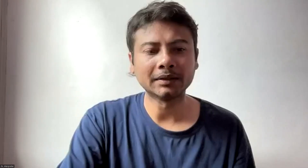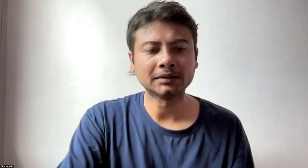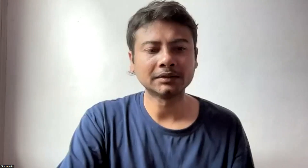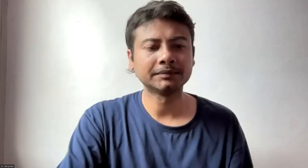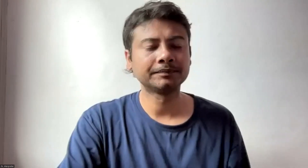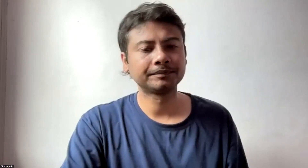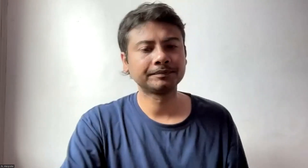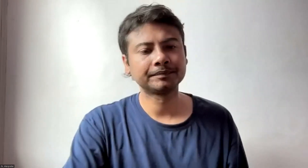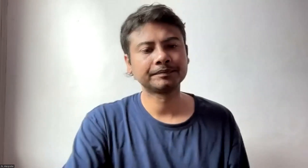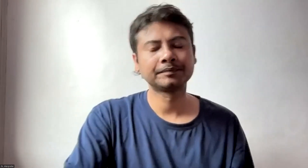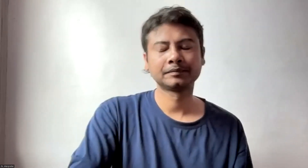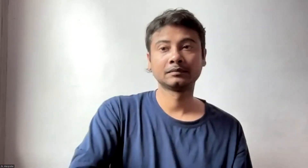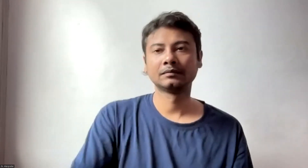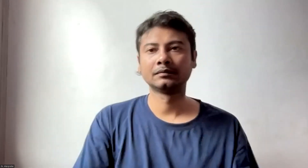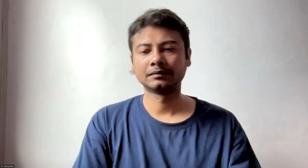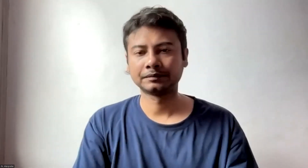Okay, Mataji.